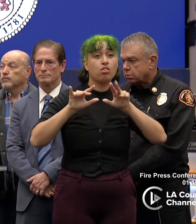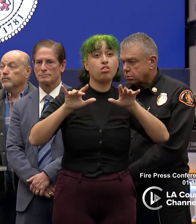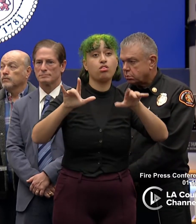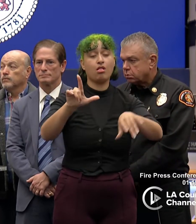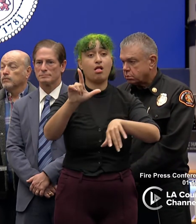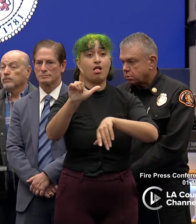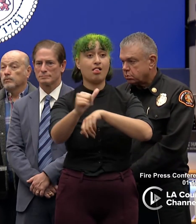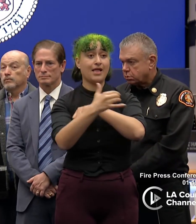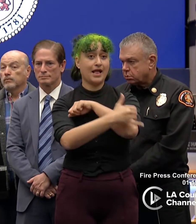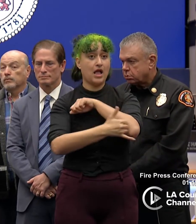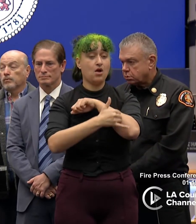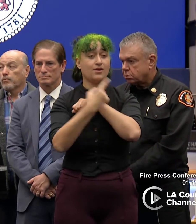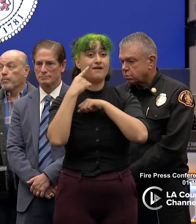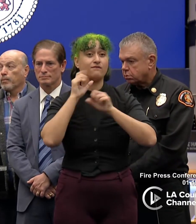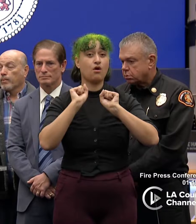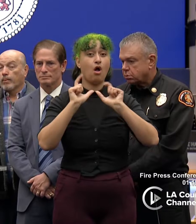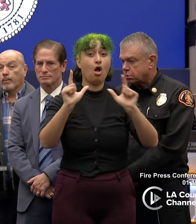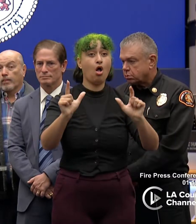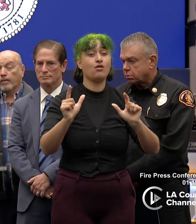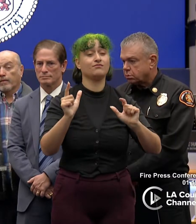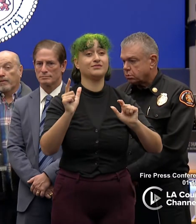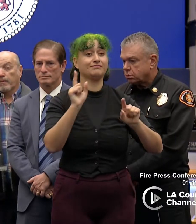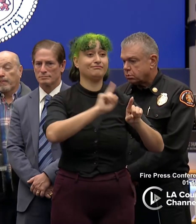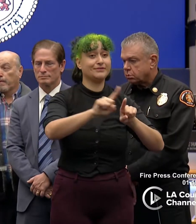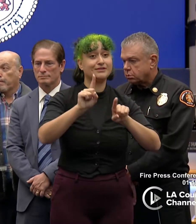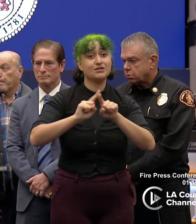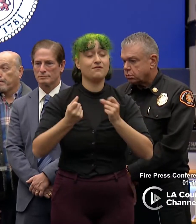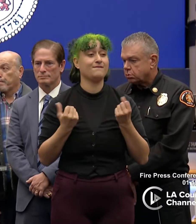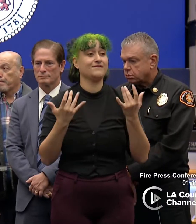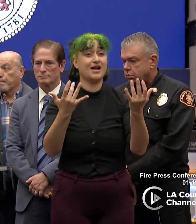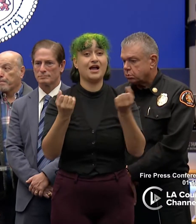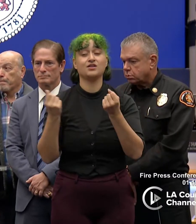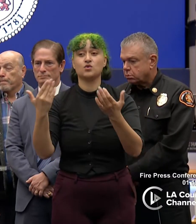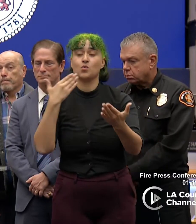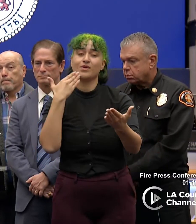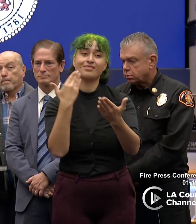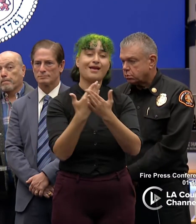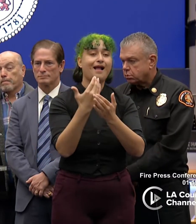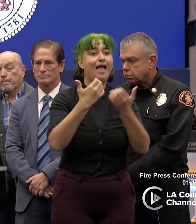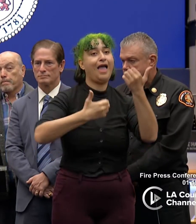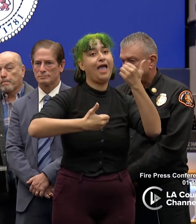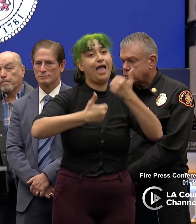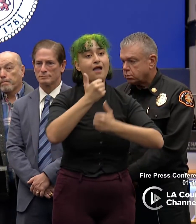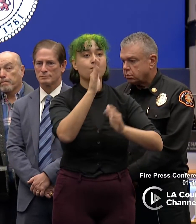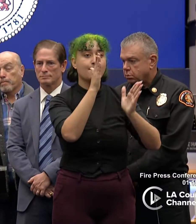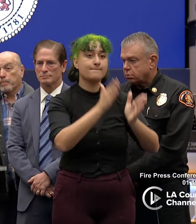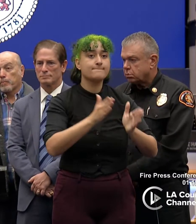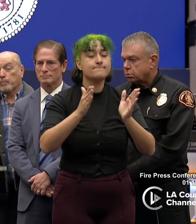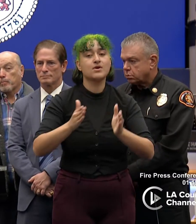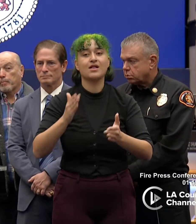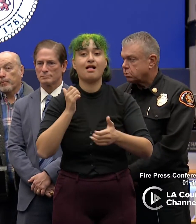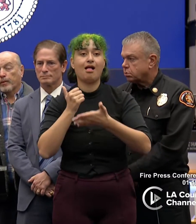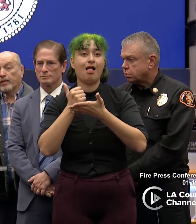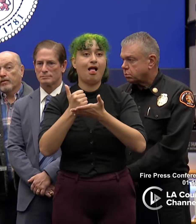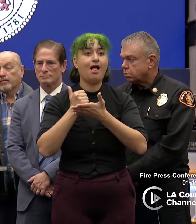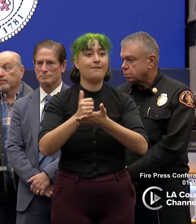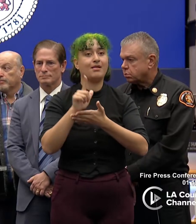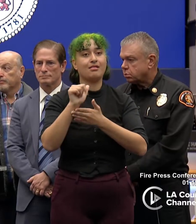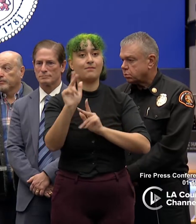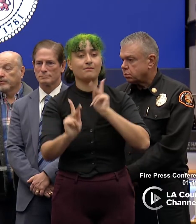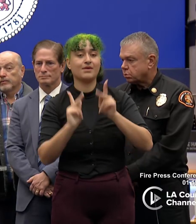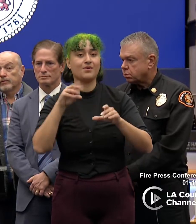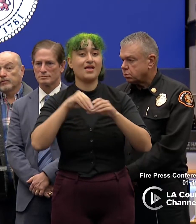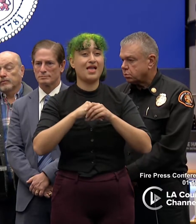throughout Los Angeles County for all of these fires. We thank each and every person who is helping Angelenos in this critical